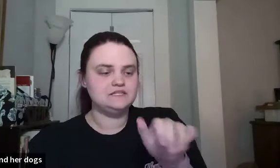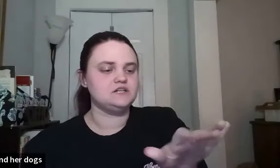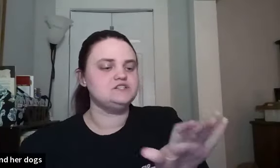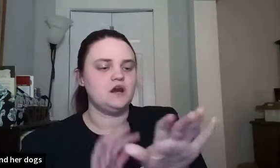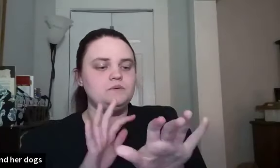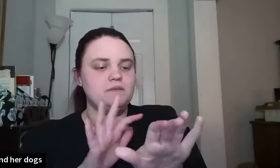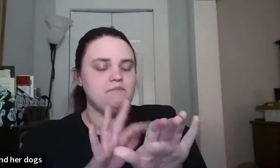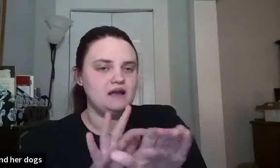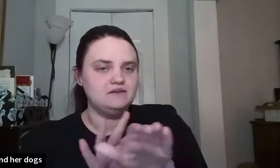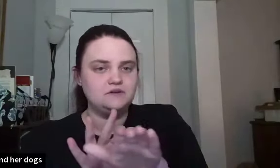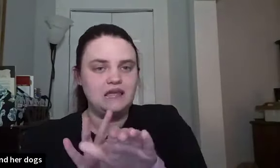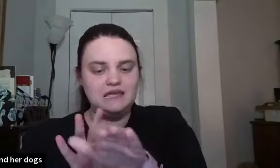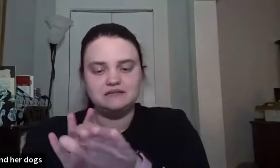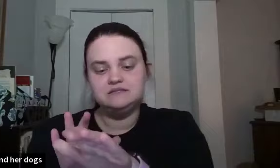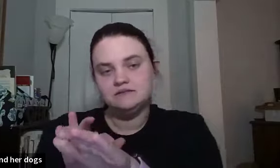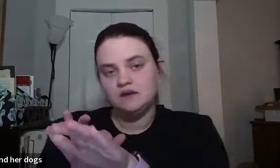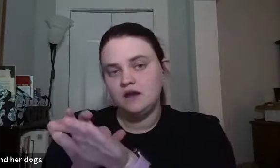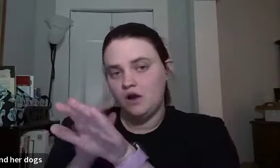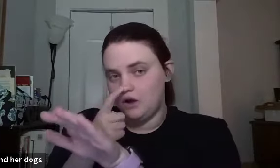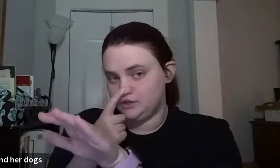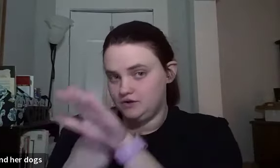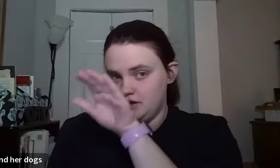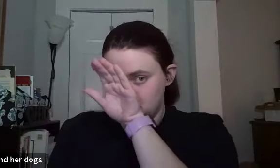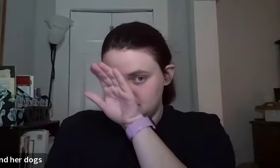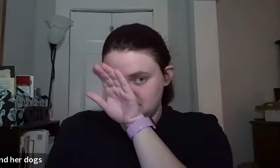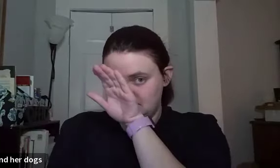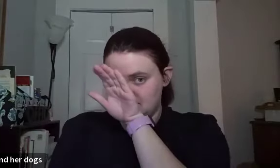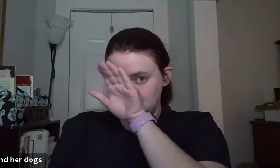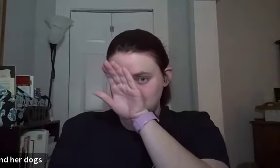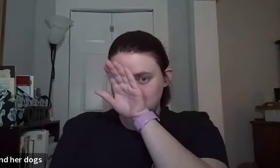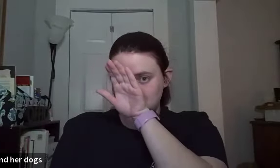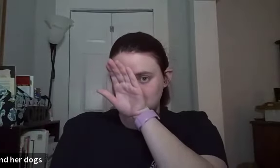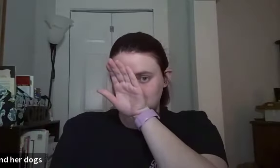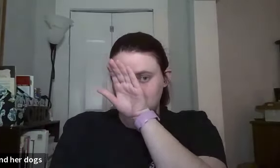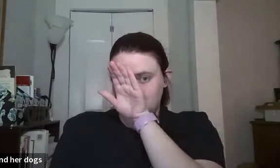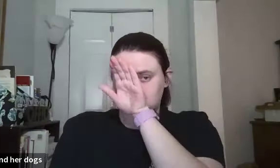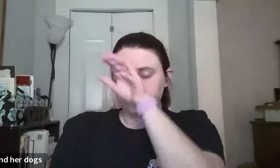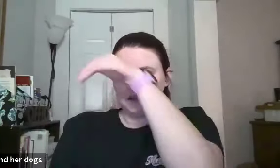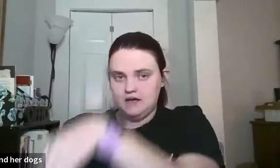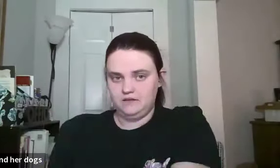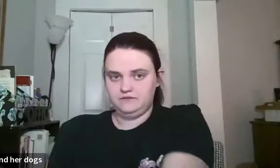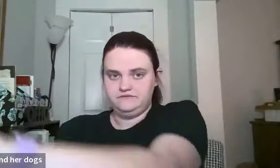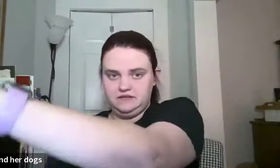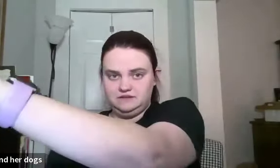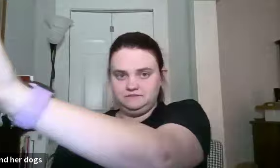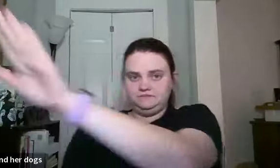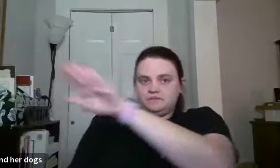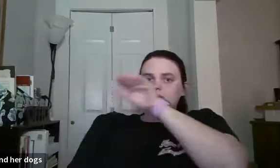going to start with the back of your hand on your nose like this. and you're going to go elephant. I'll back